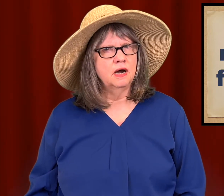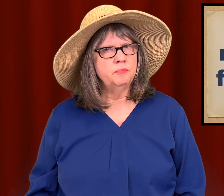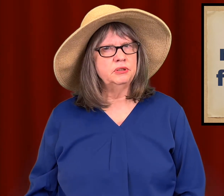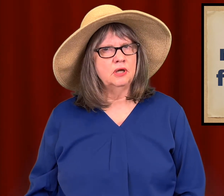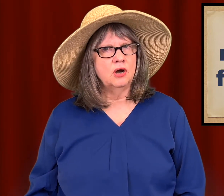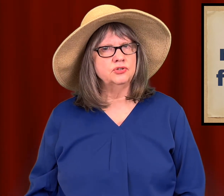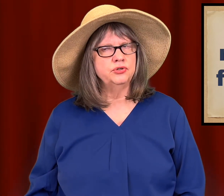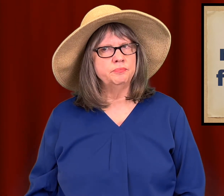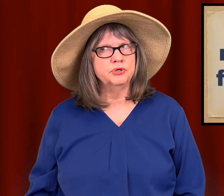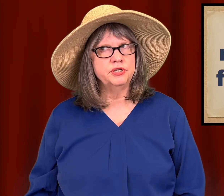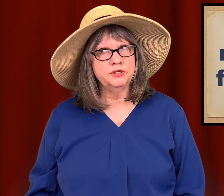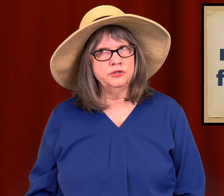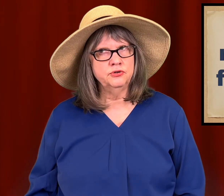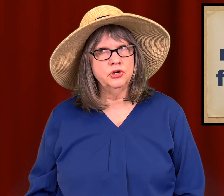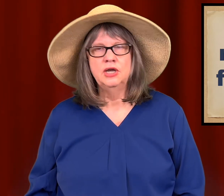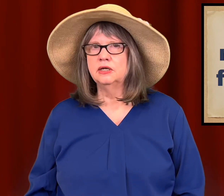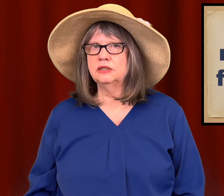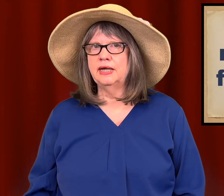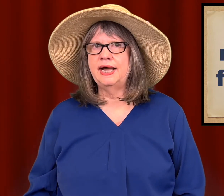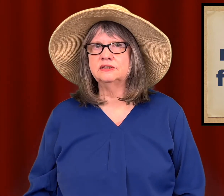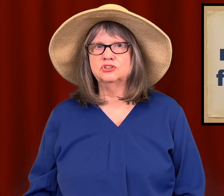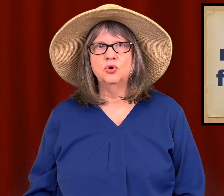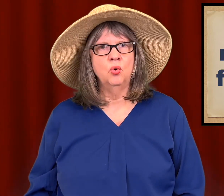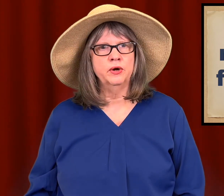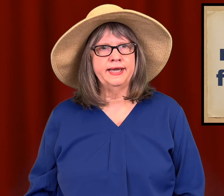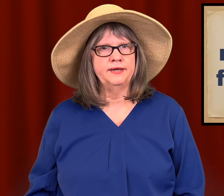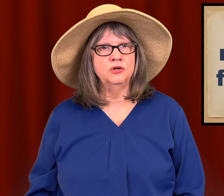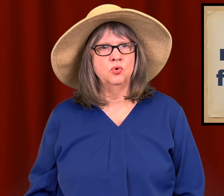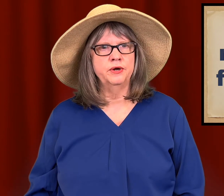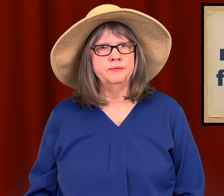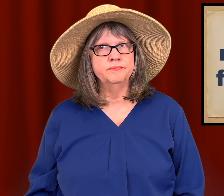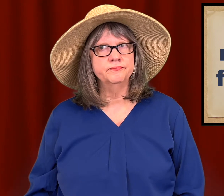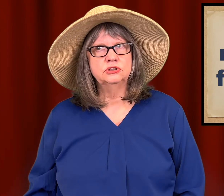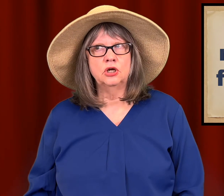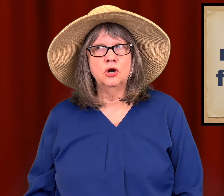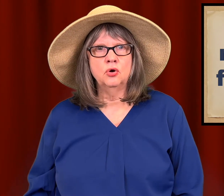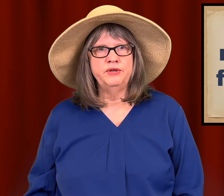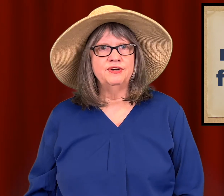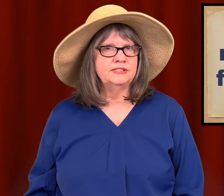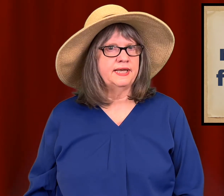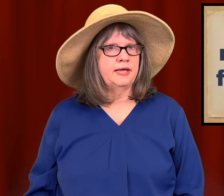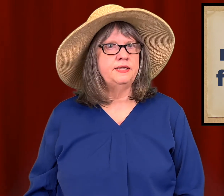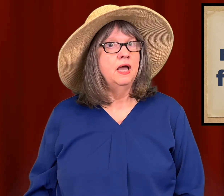not belong to a particular class or category. So if I said